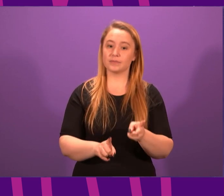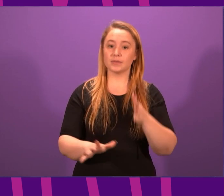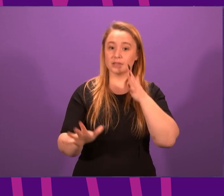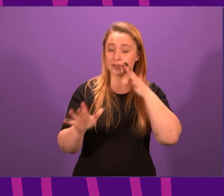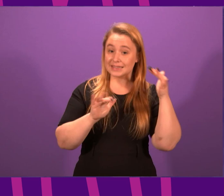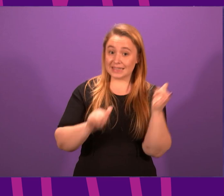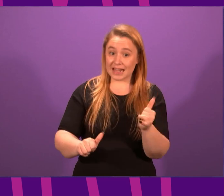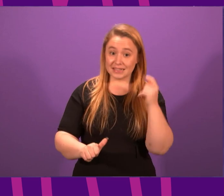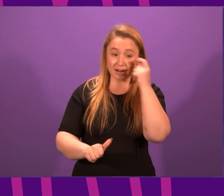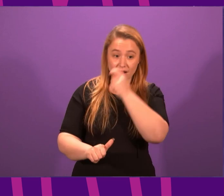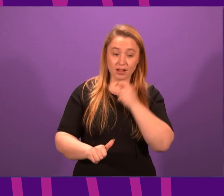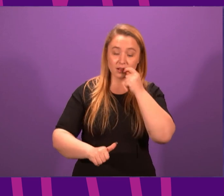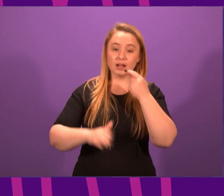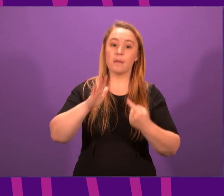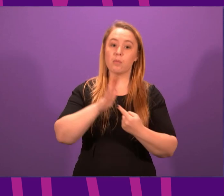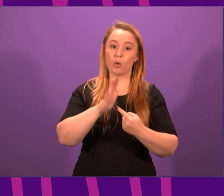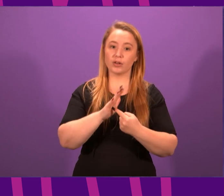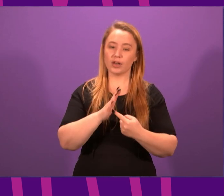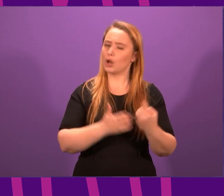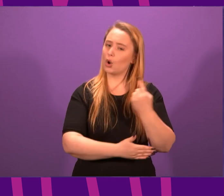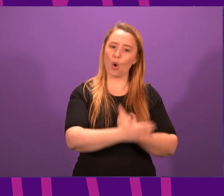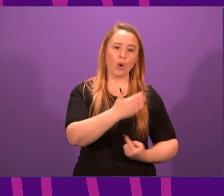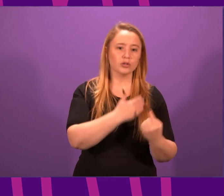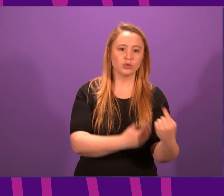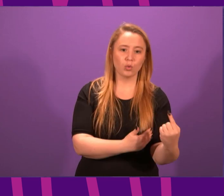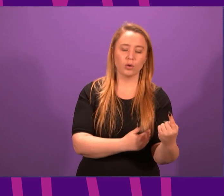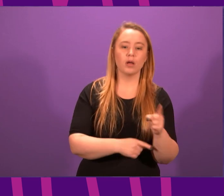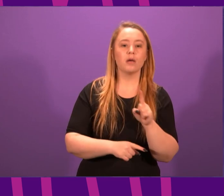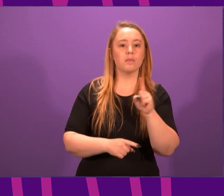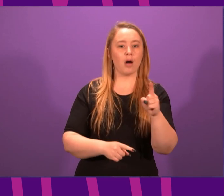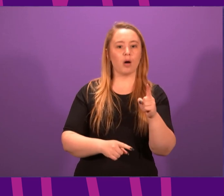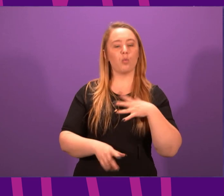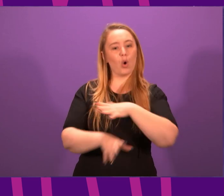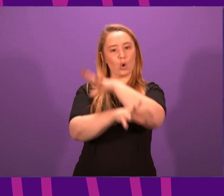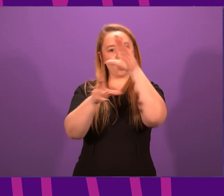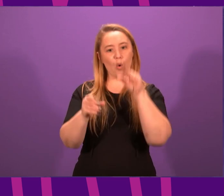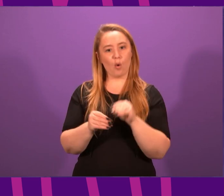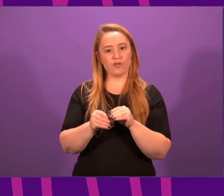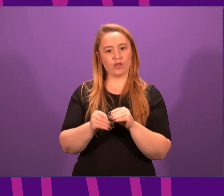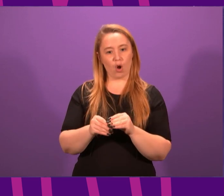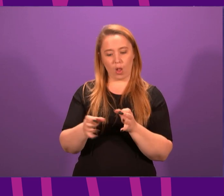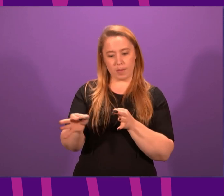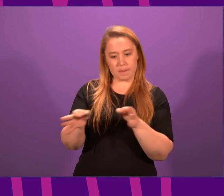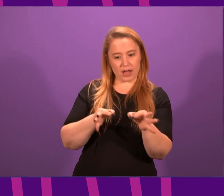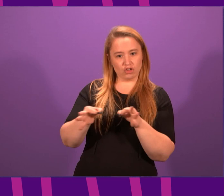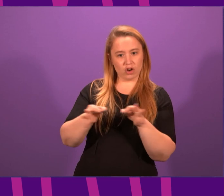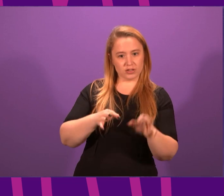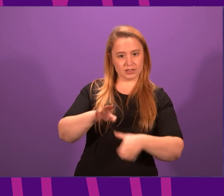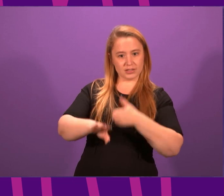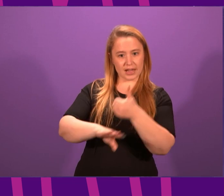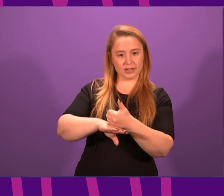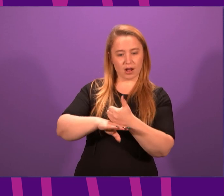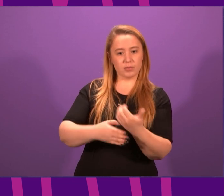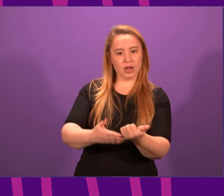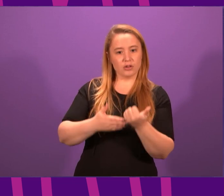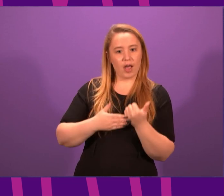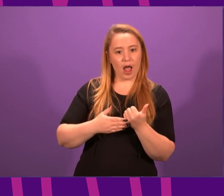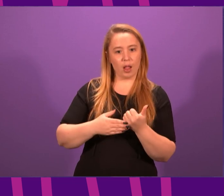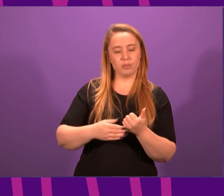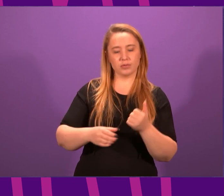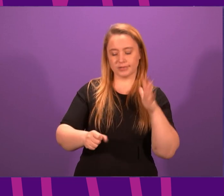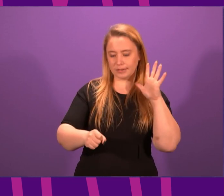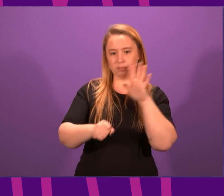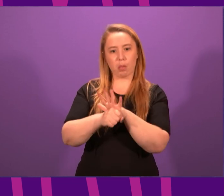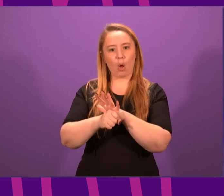is important, not on its own, but as part of an overall package of measures in order to help us suppress the